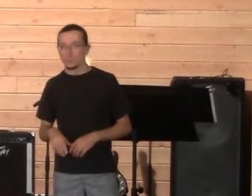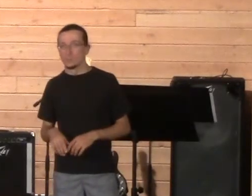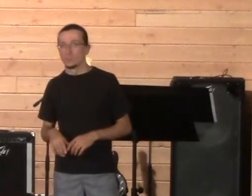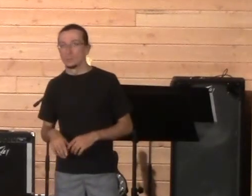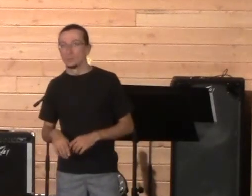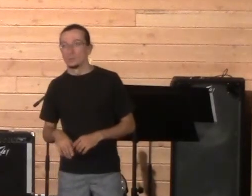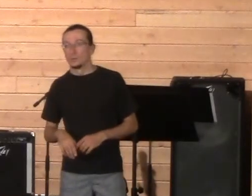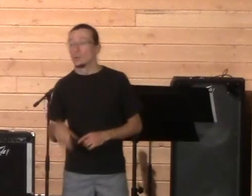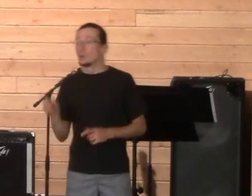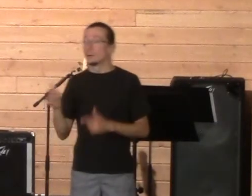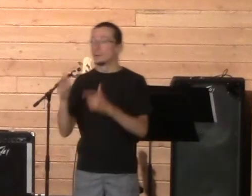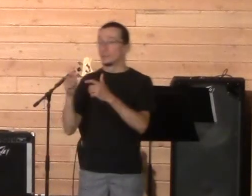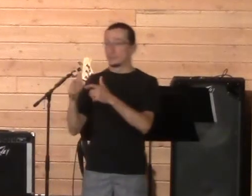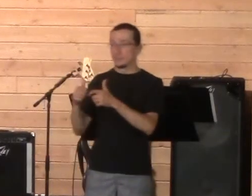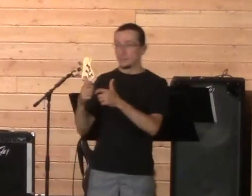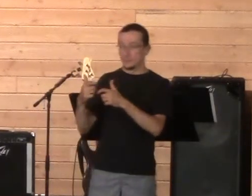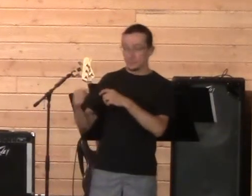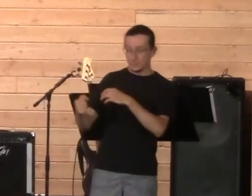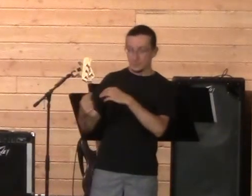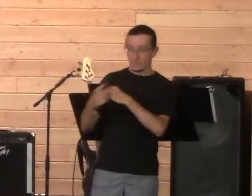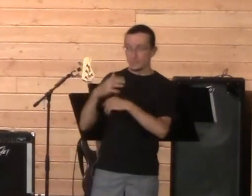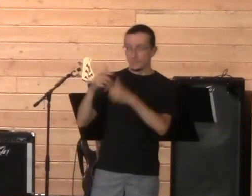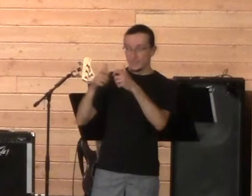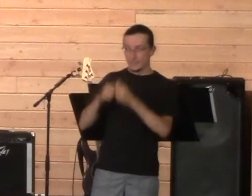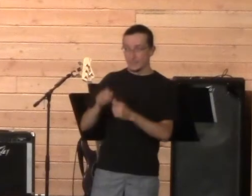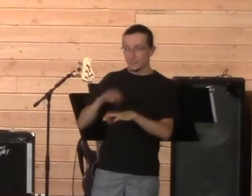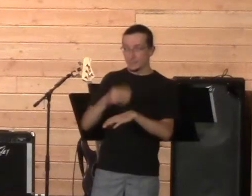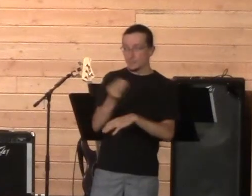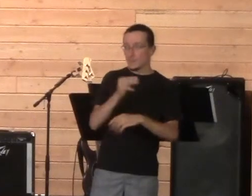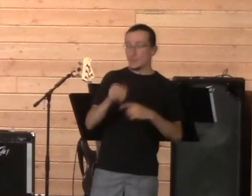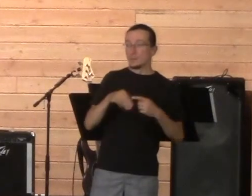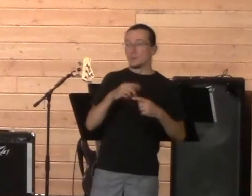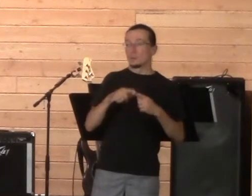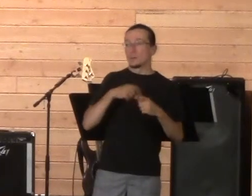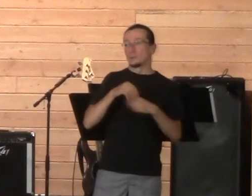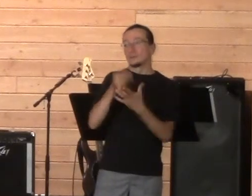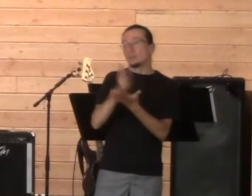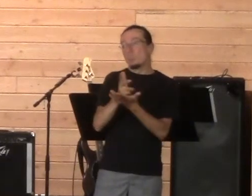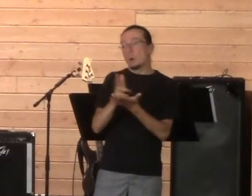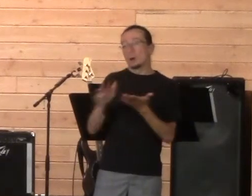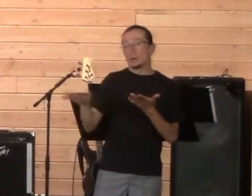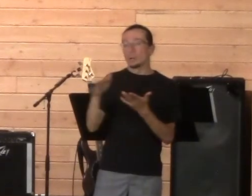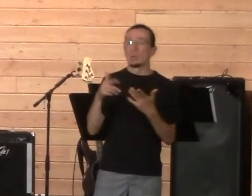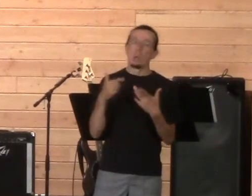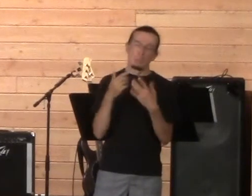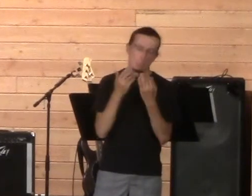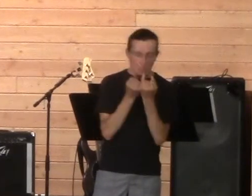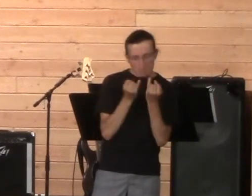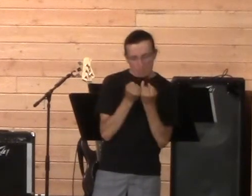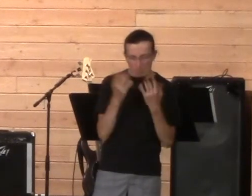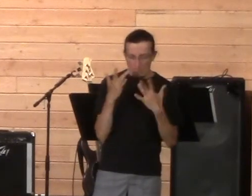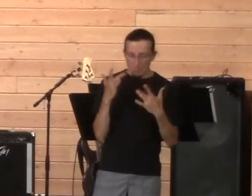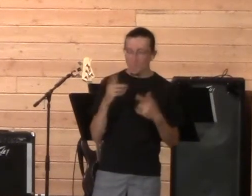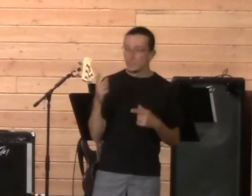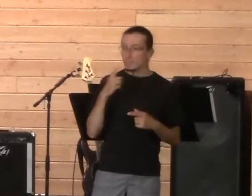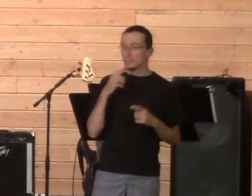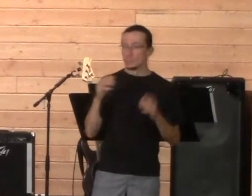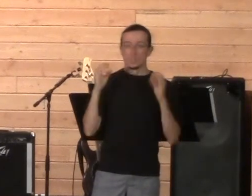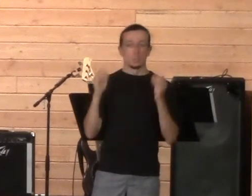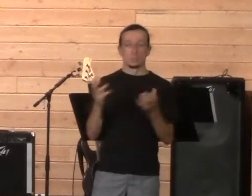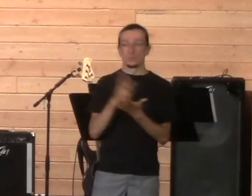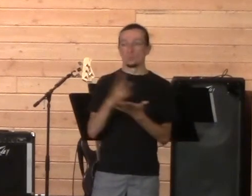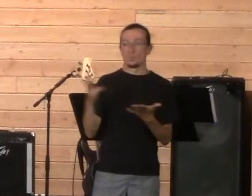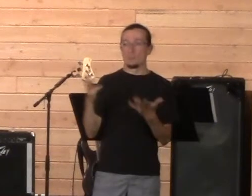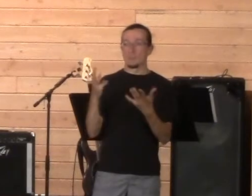He sent me this text Monday sitting in the parking lot when I was wallowing in self-condemnation. No weapon forged against